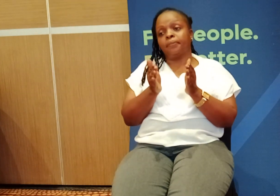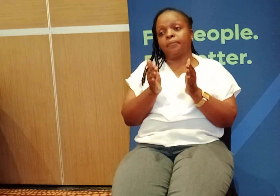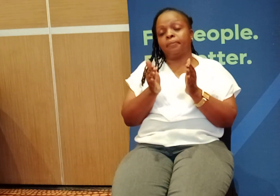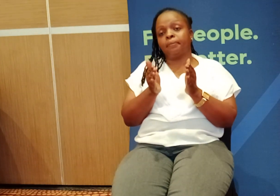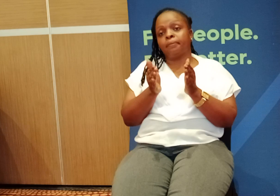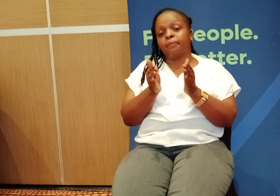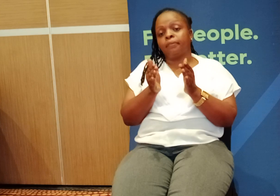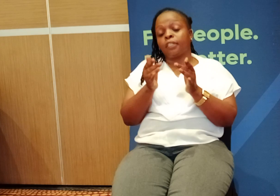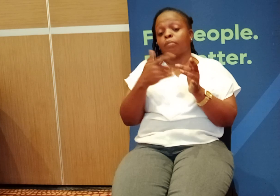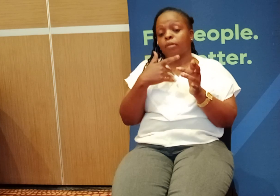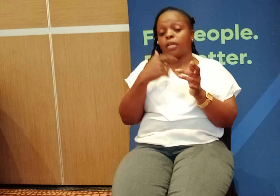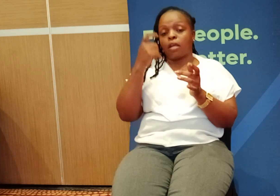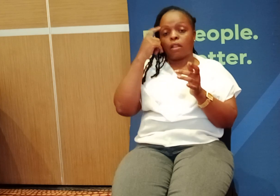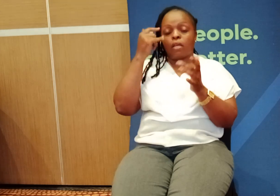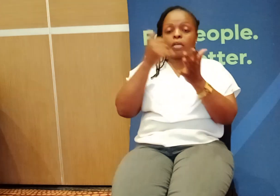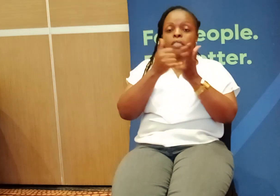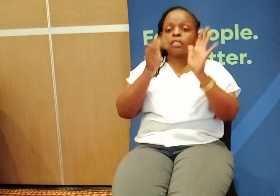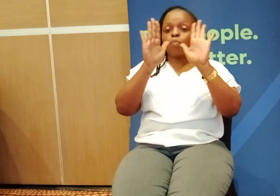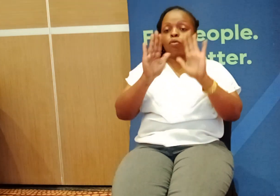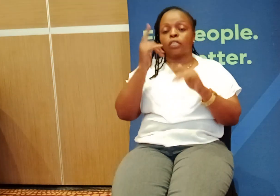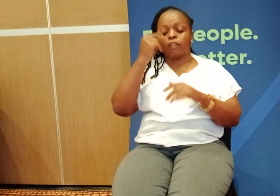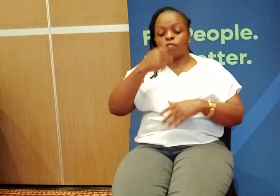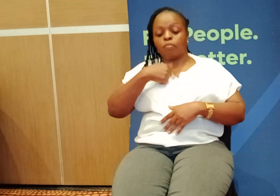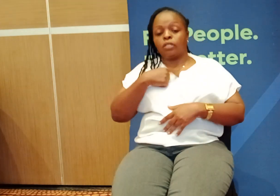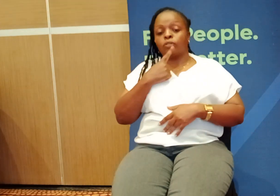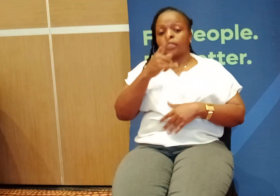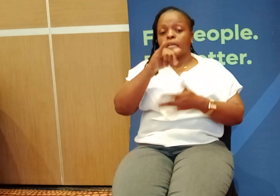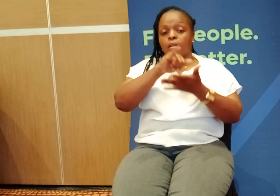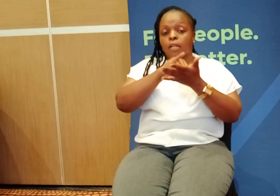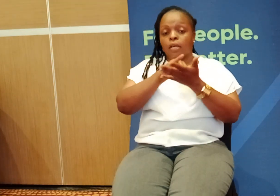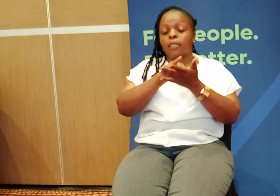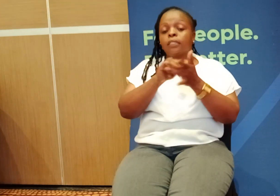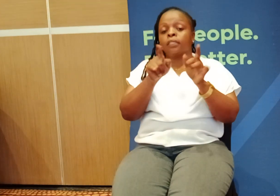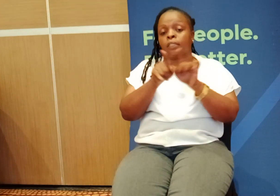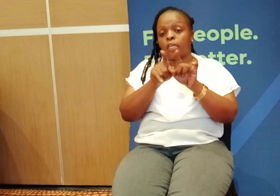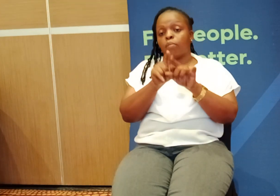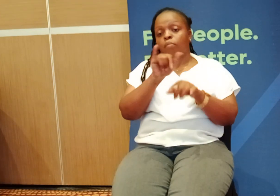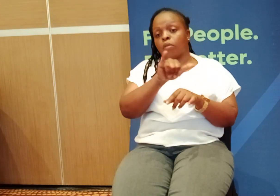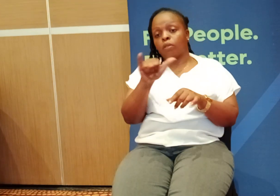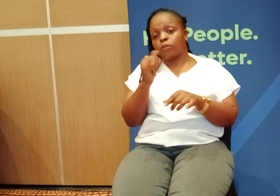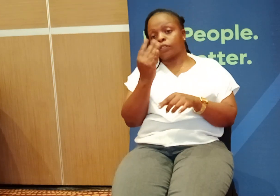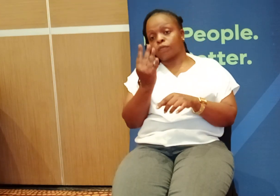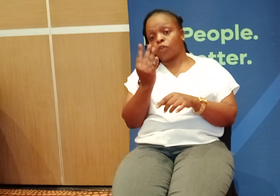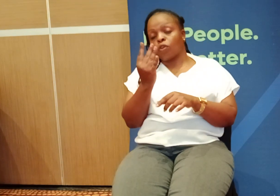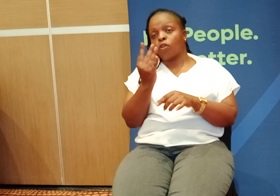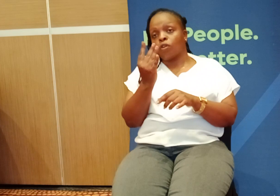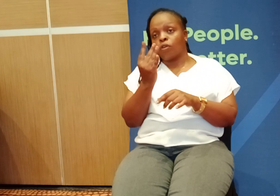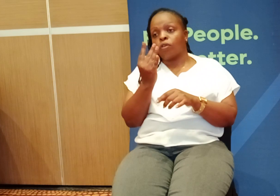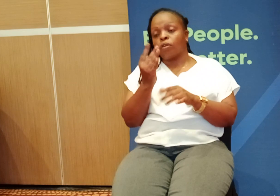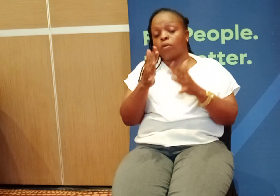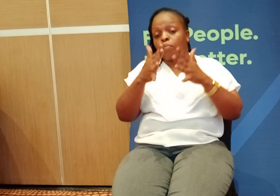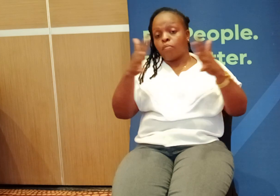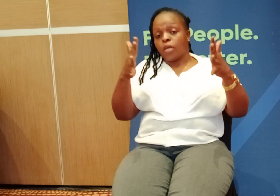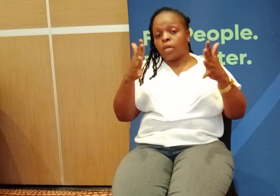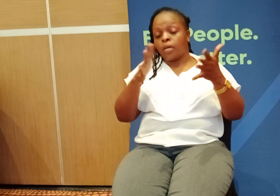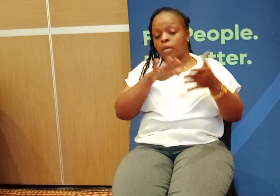I think it's important for me to mention that. And those 4 are broadly the areas that I committed that I'll come